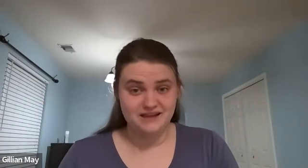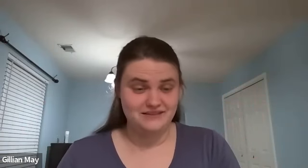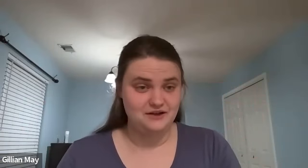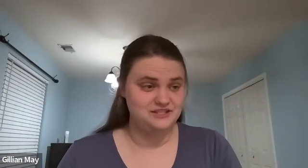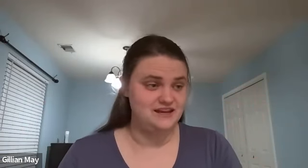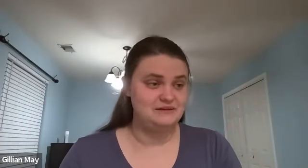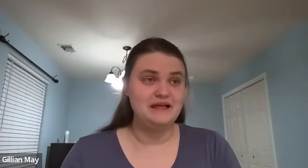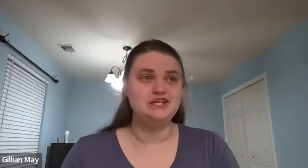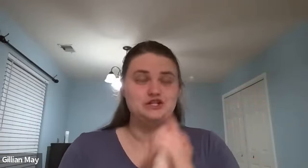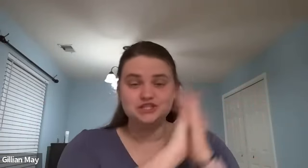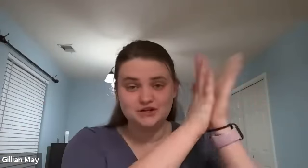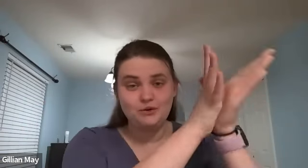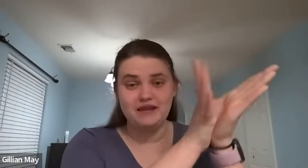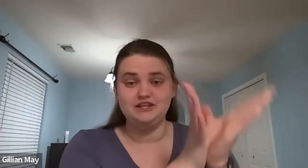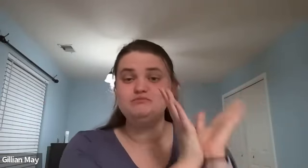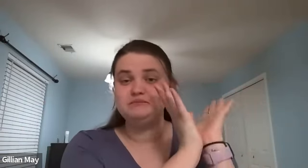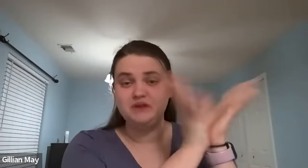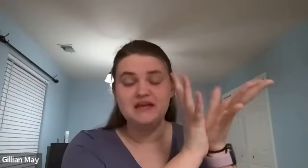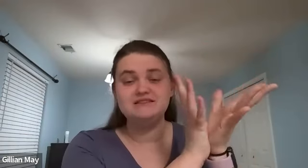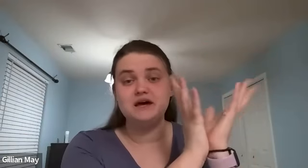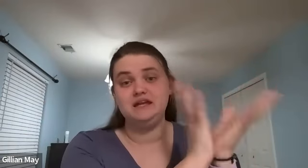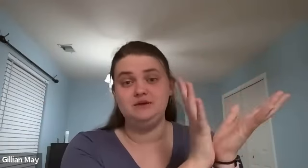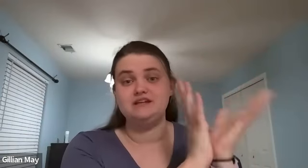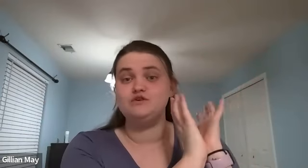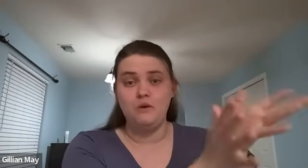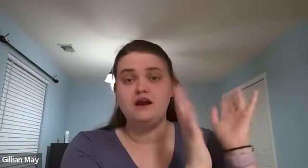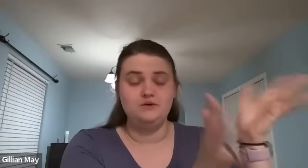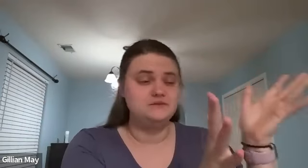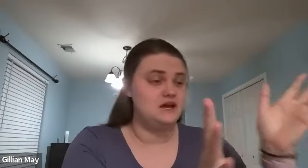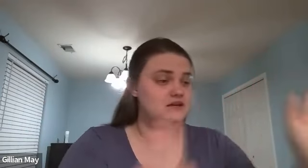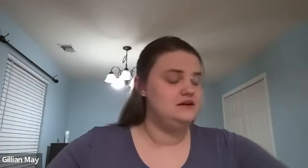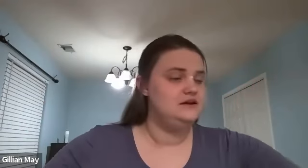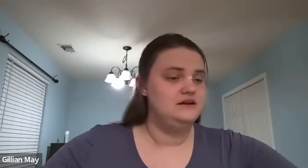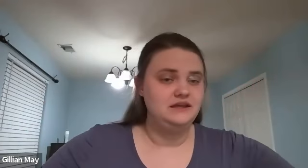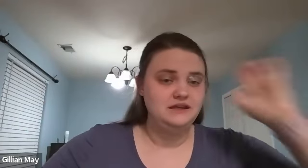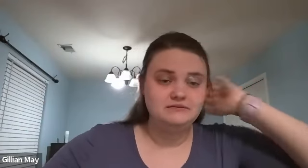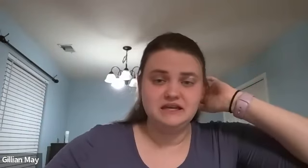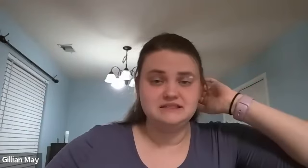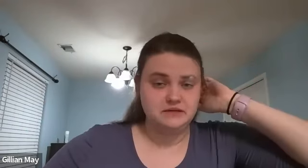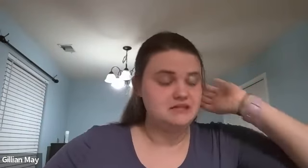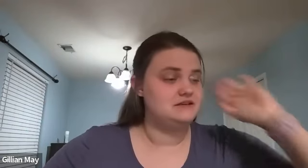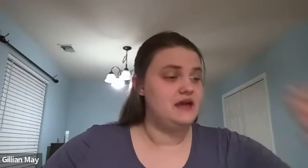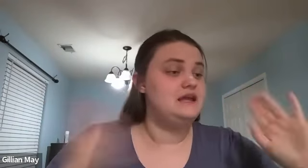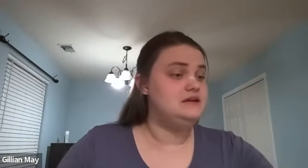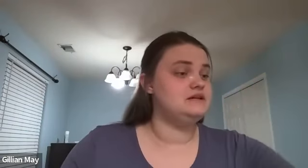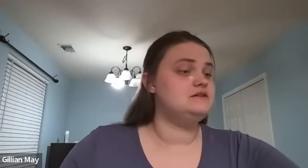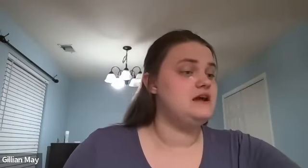in the house yet. And I'm like, you're just gonna wait. You've been playing in the mud anyway, so why are you upset? He makes a big mess on that. Anyways, okay,